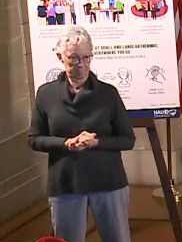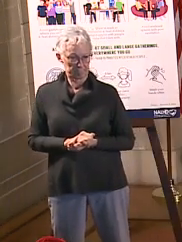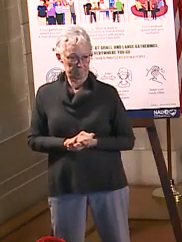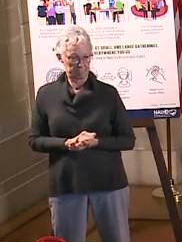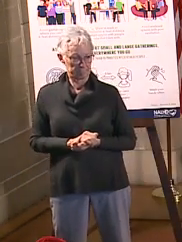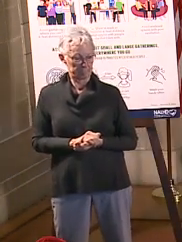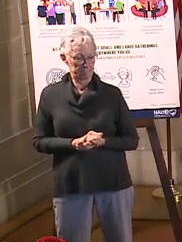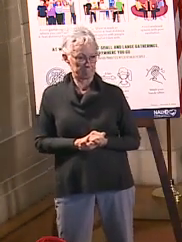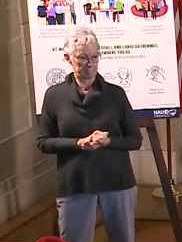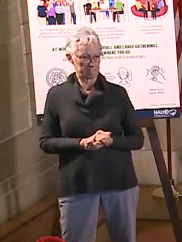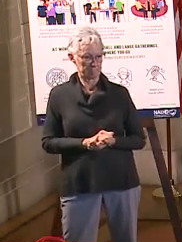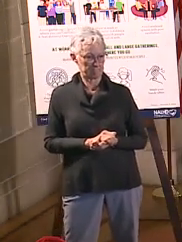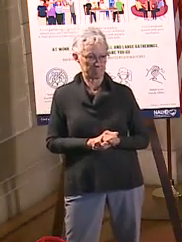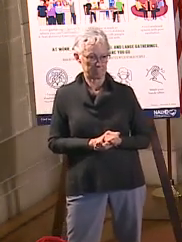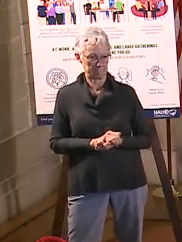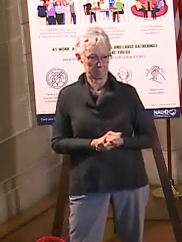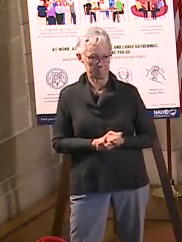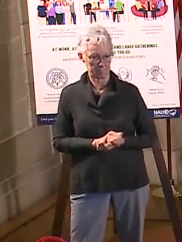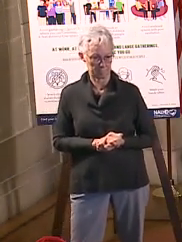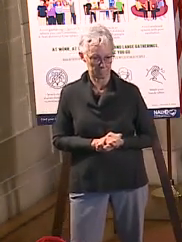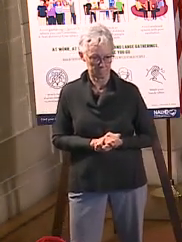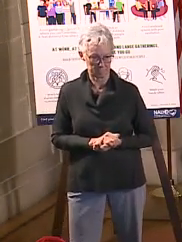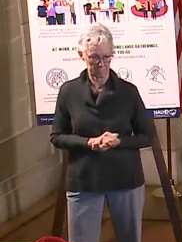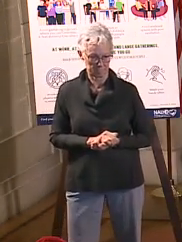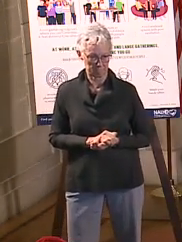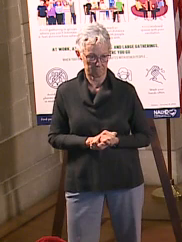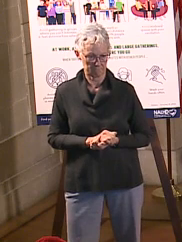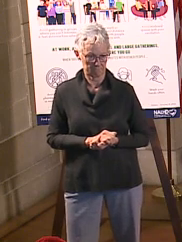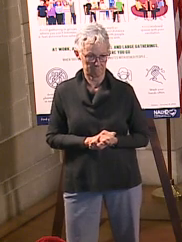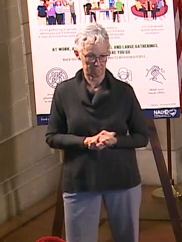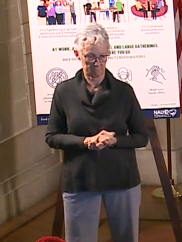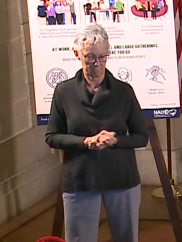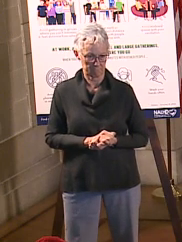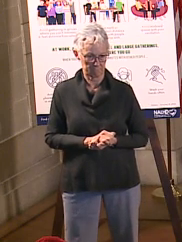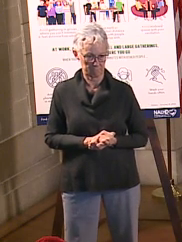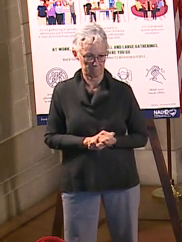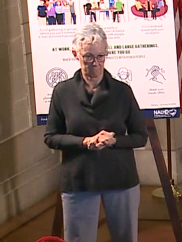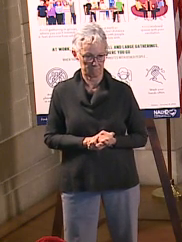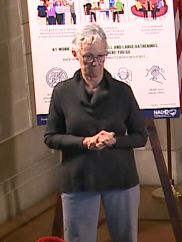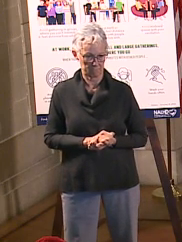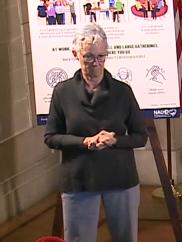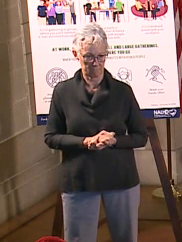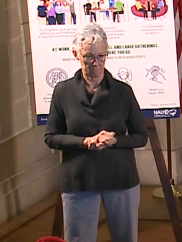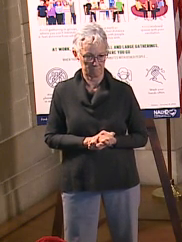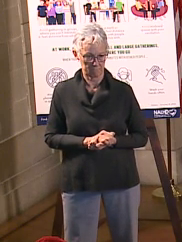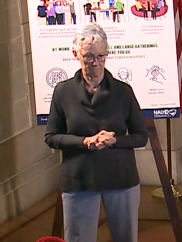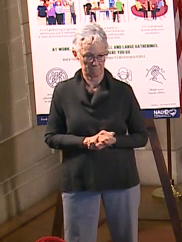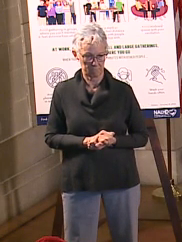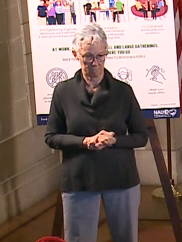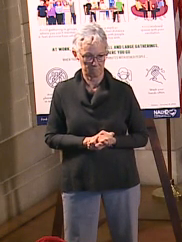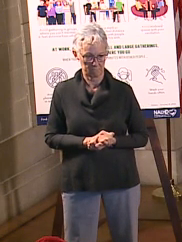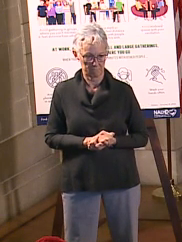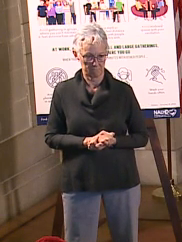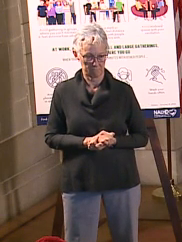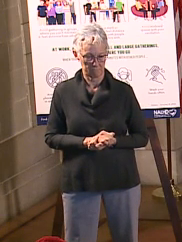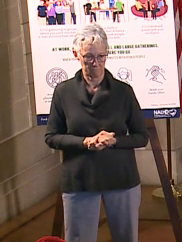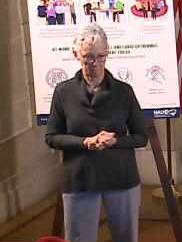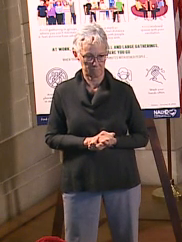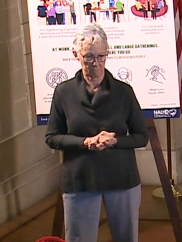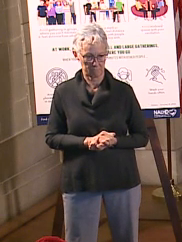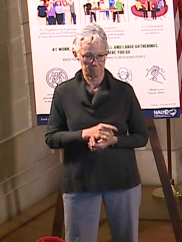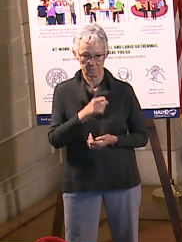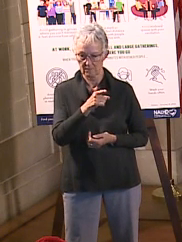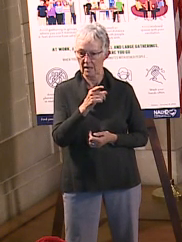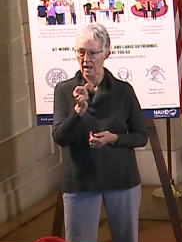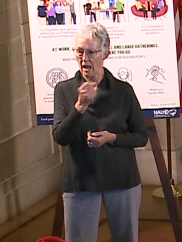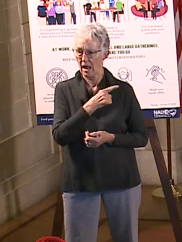You said you were aware of the way infections were going. Do you have any figures for how many students have